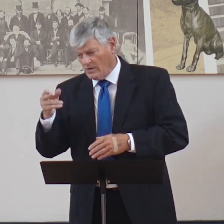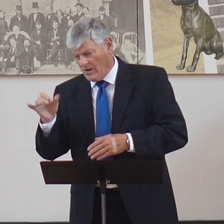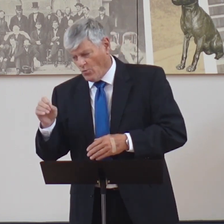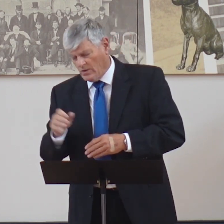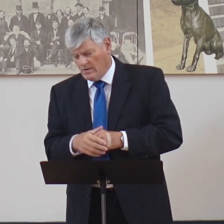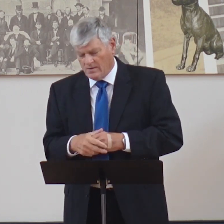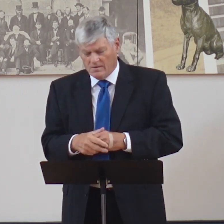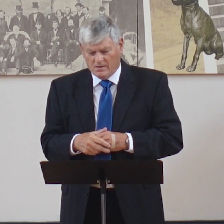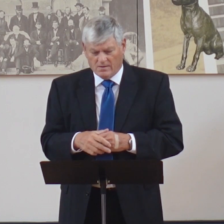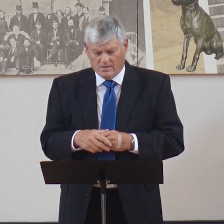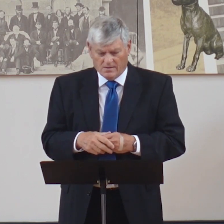Columbus, Ohio.